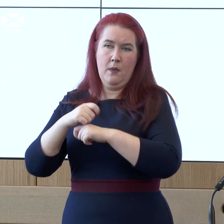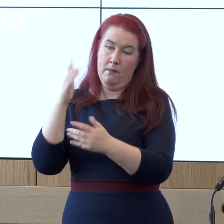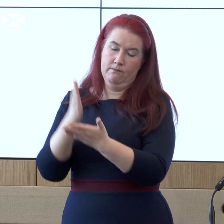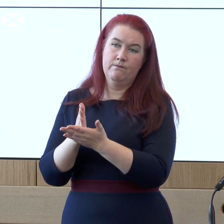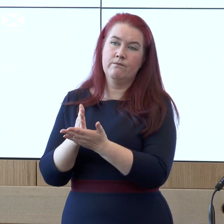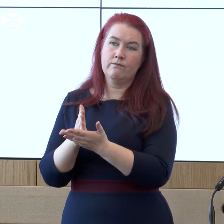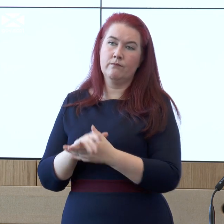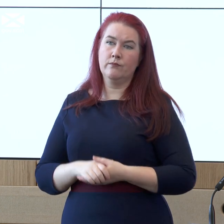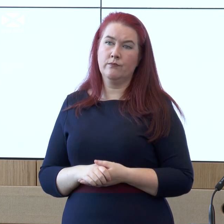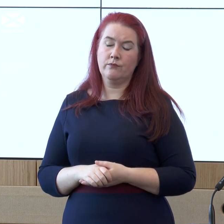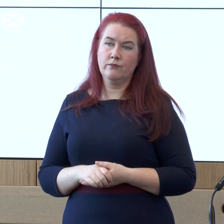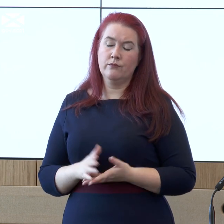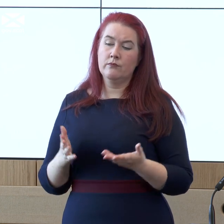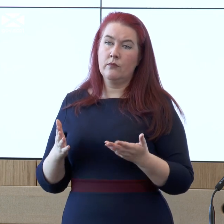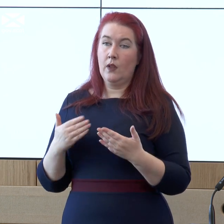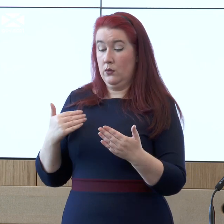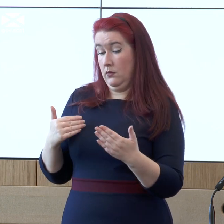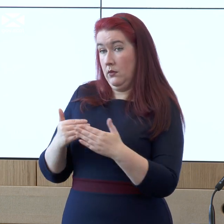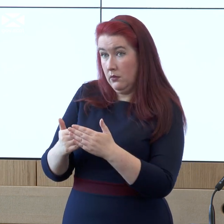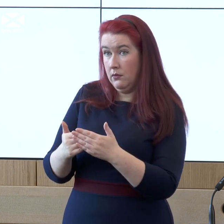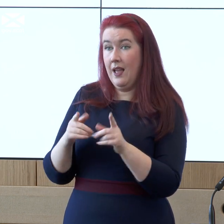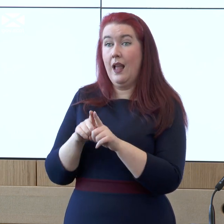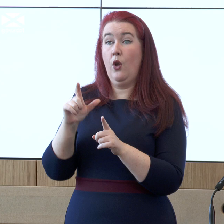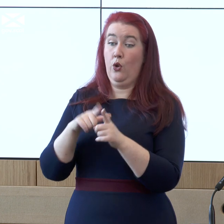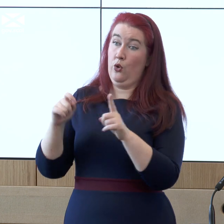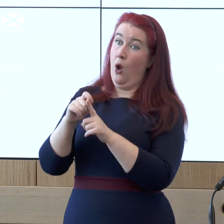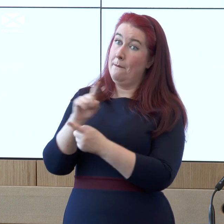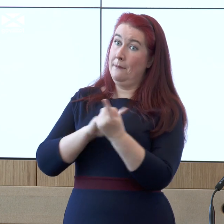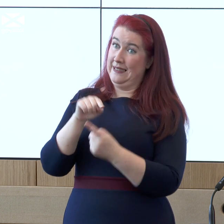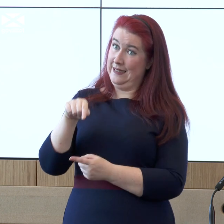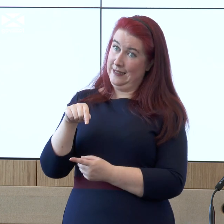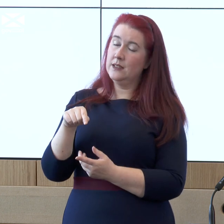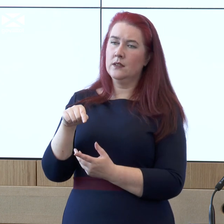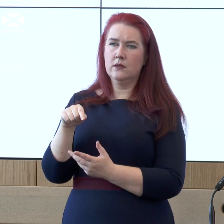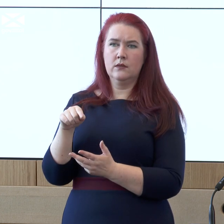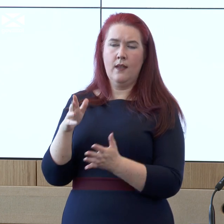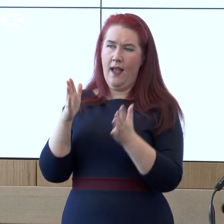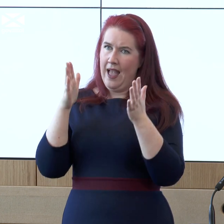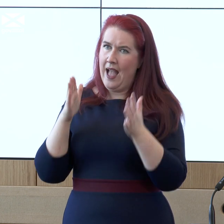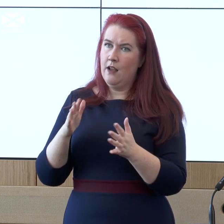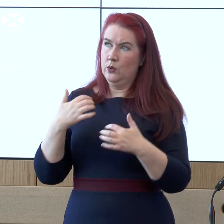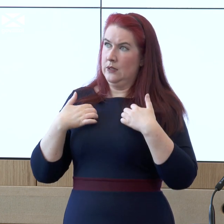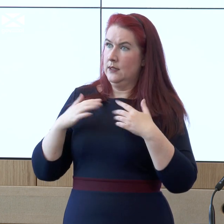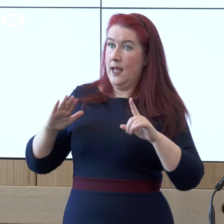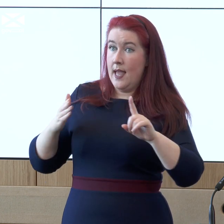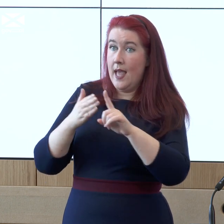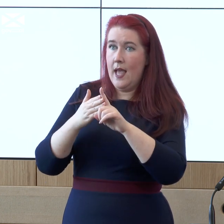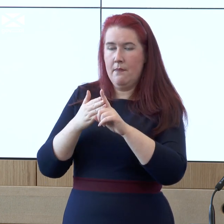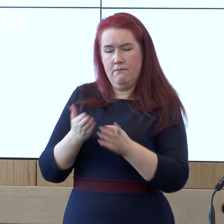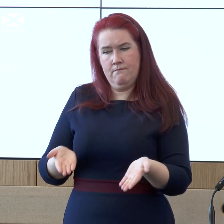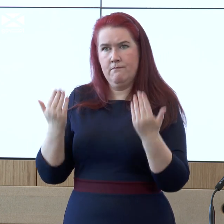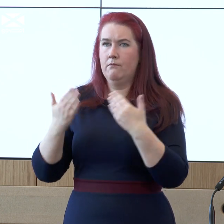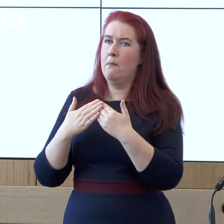And so both in the run-up to and at COP itself, there needs to be a significant uplift in ambition from the world's biggest